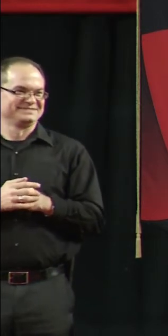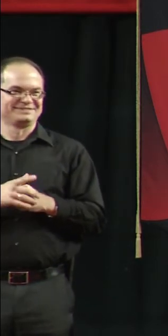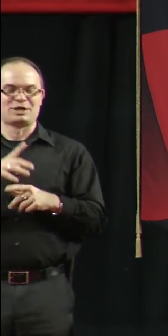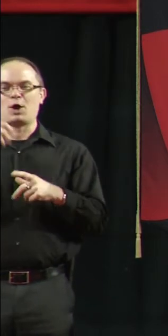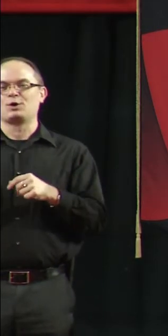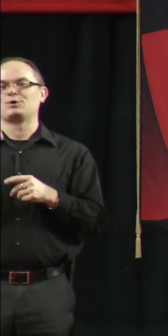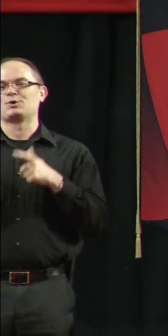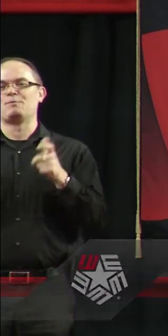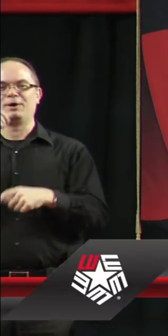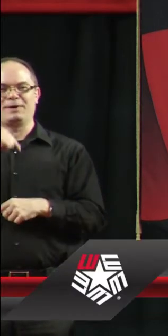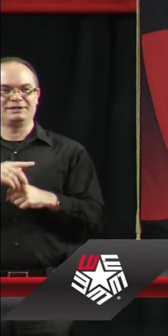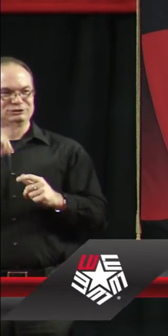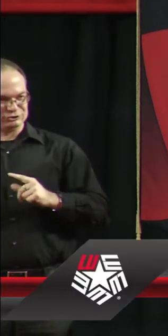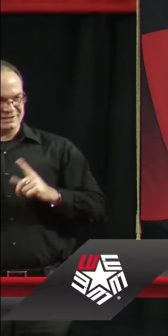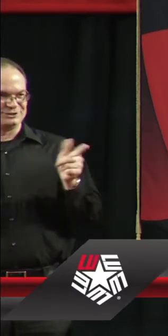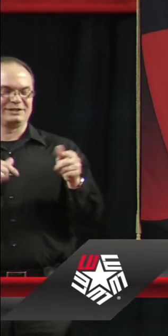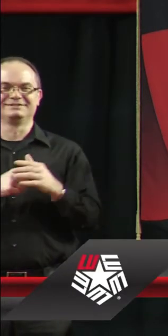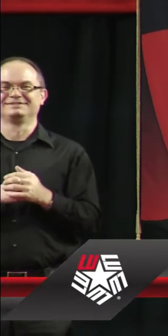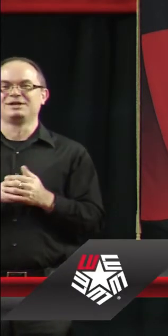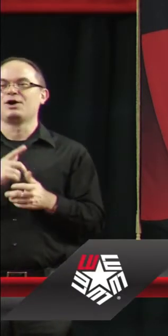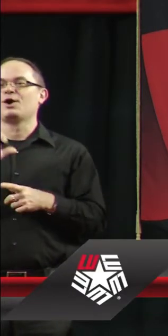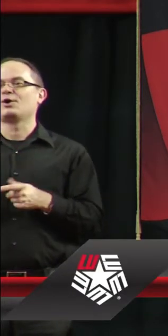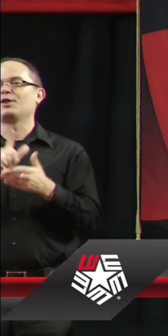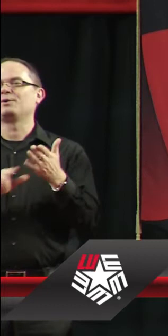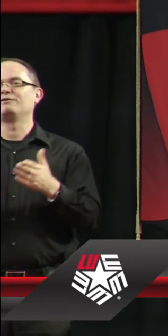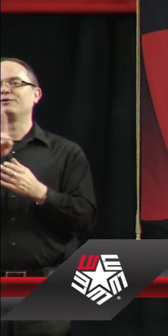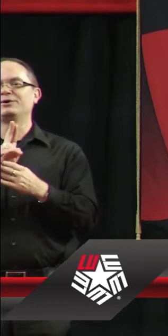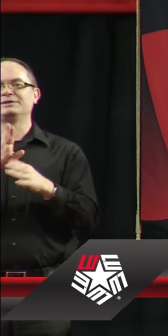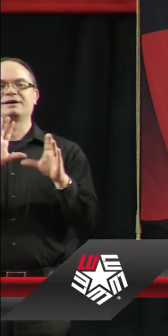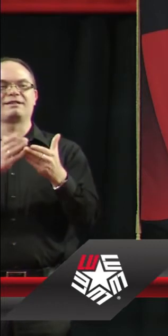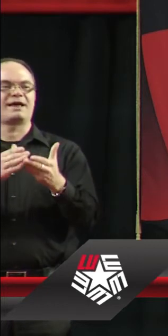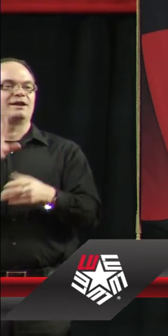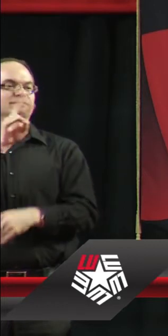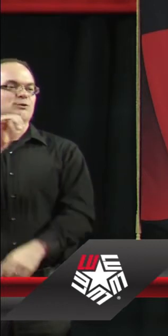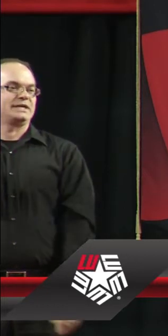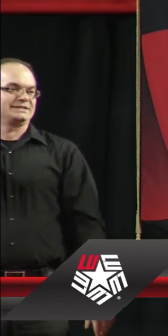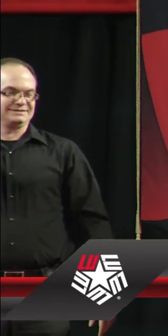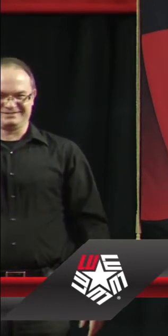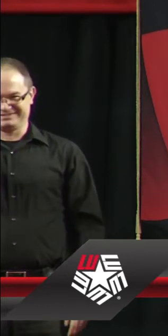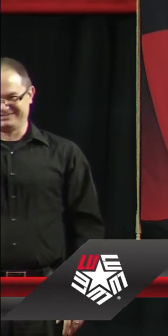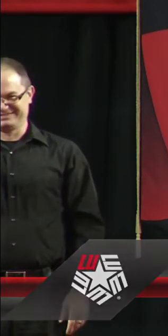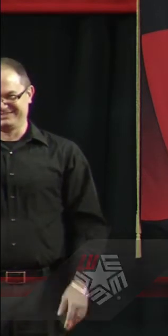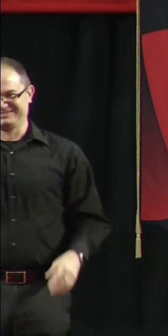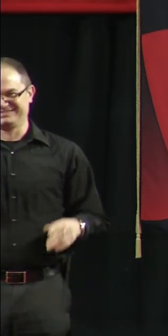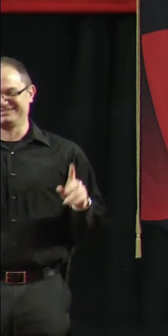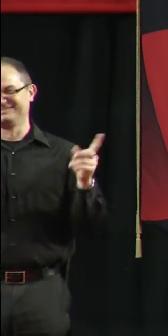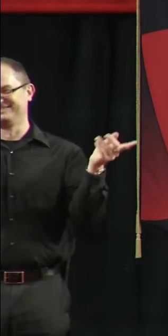Big Red. Go Lamar University class of 2018.